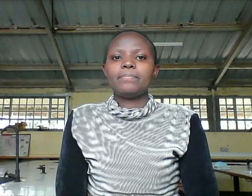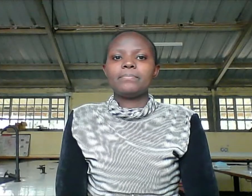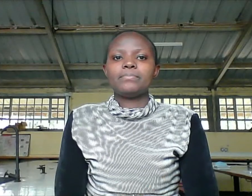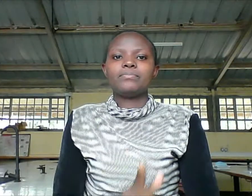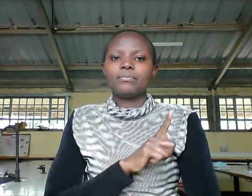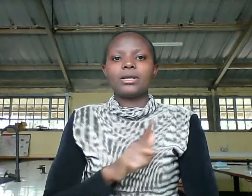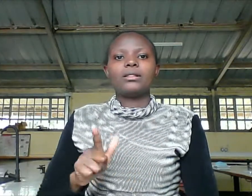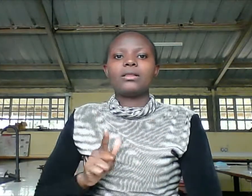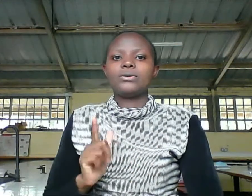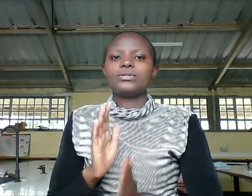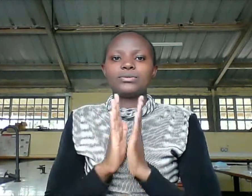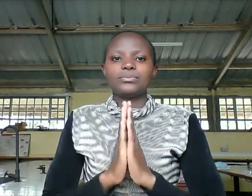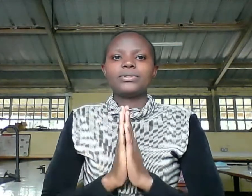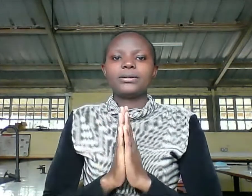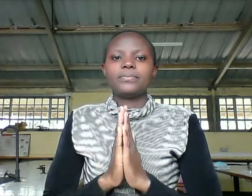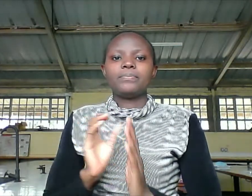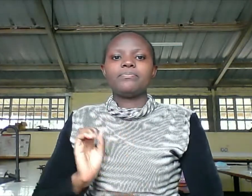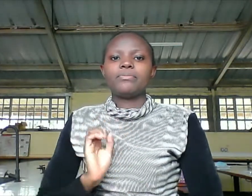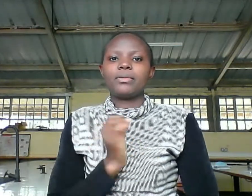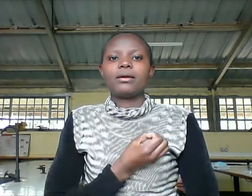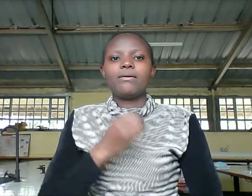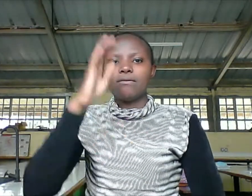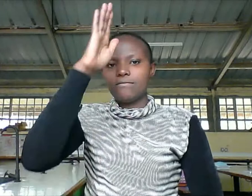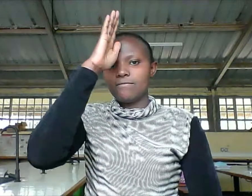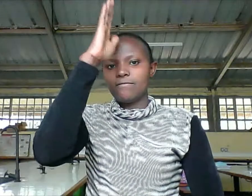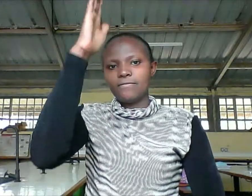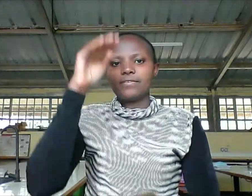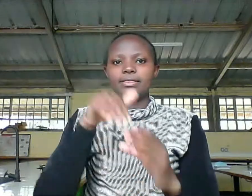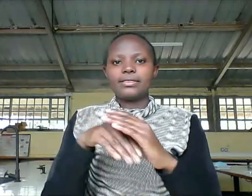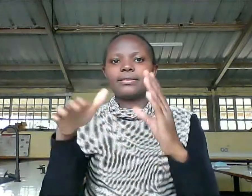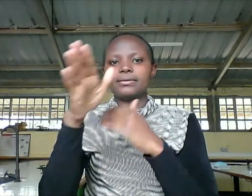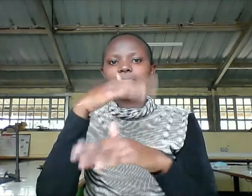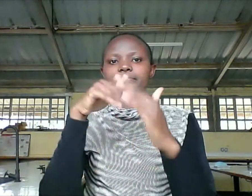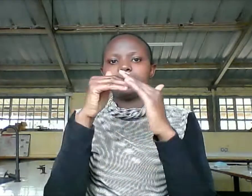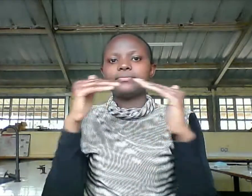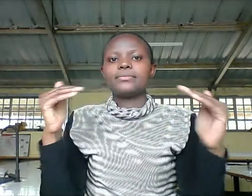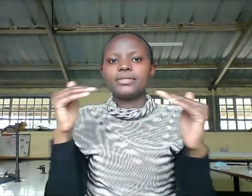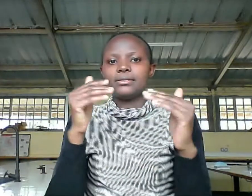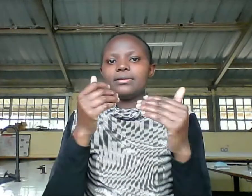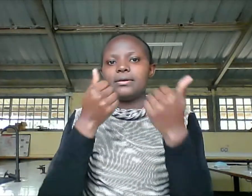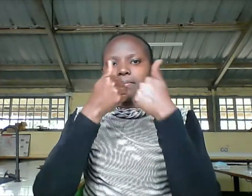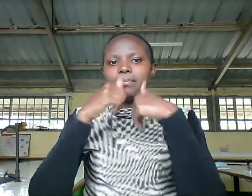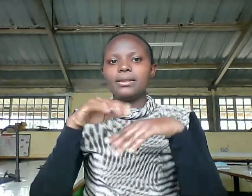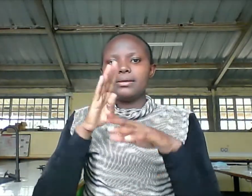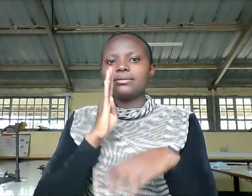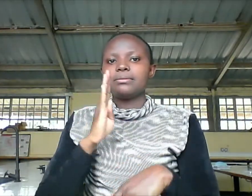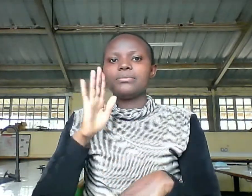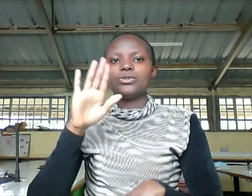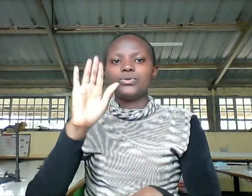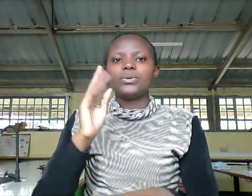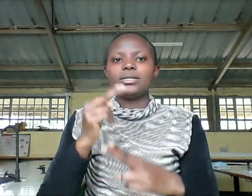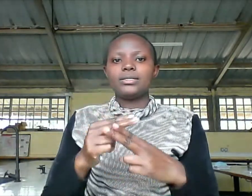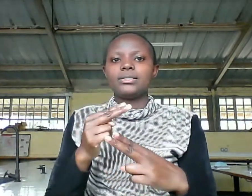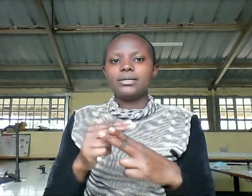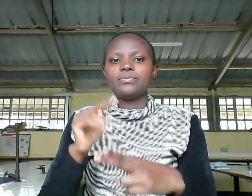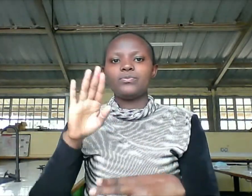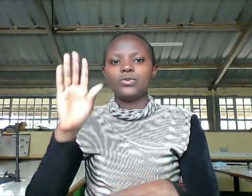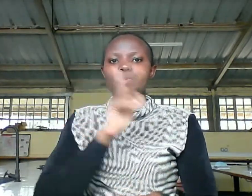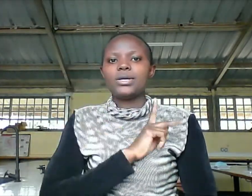Let's pray. Our Father who art in heaven, hallowed be thy name. The kingdom come, the